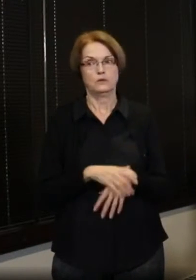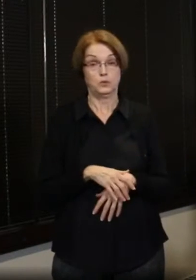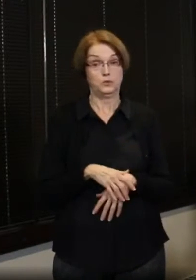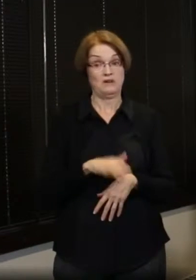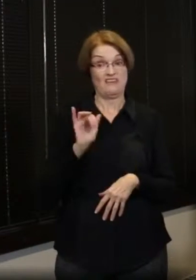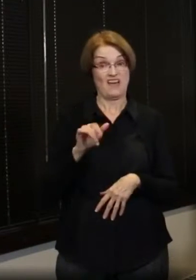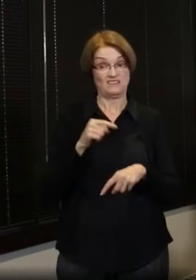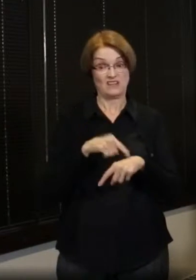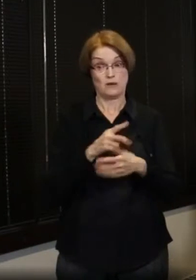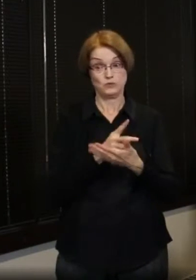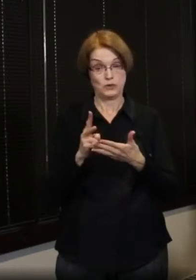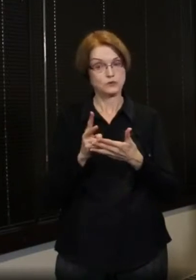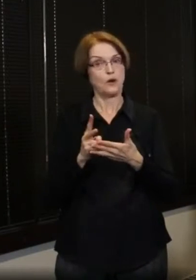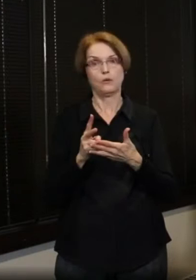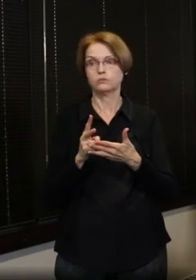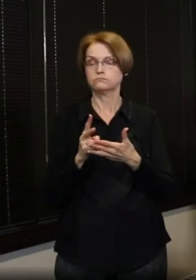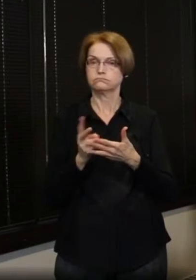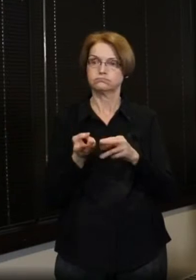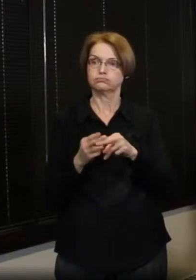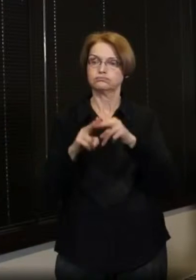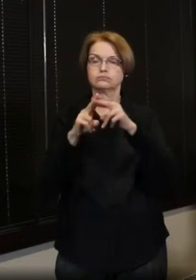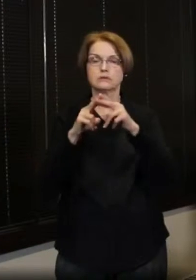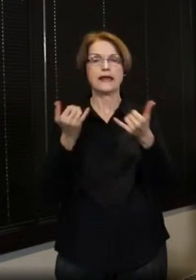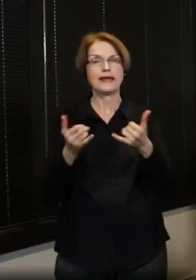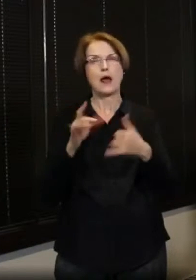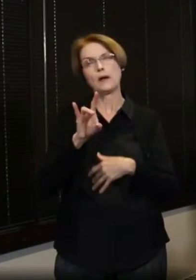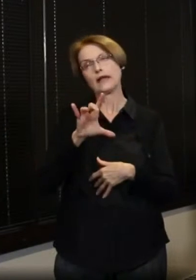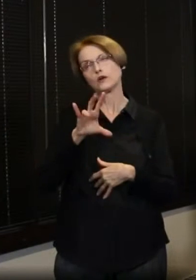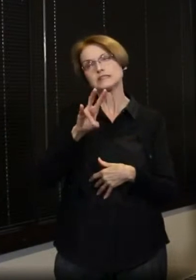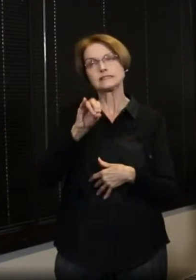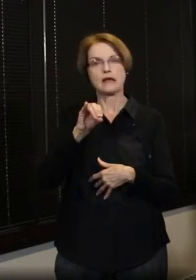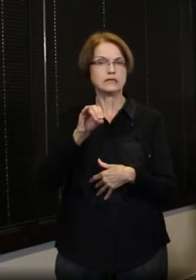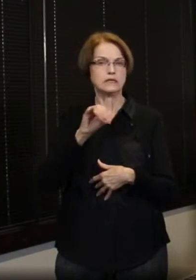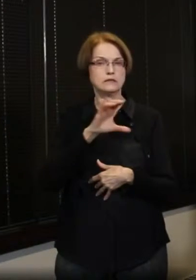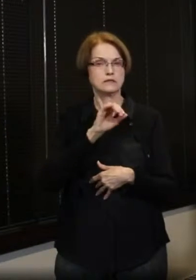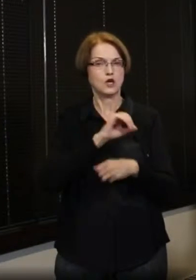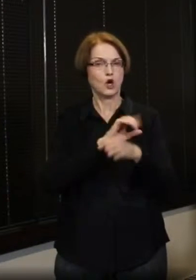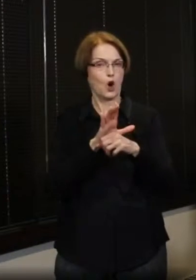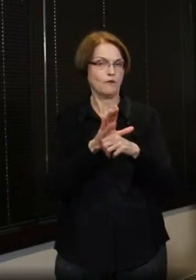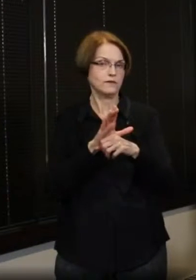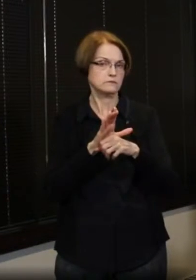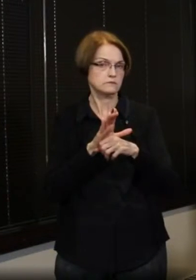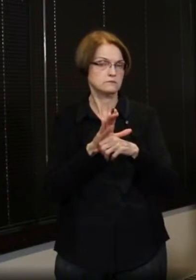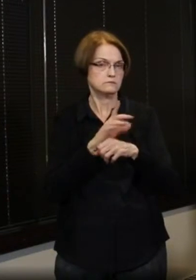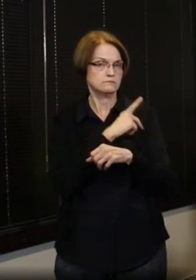growth phase. And so we're sitting at around 870 COVID patients right now